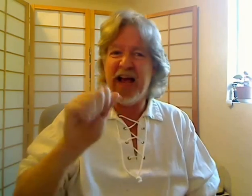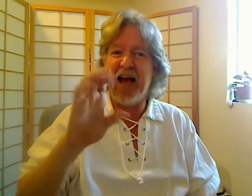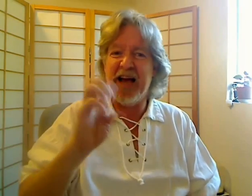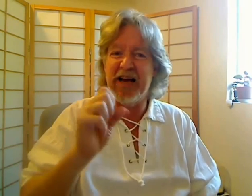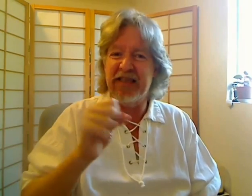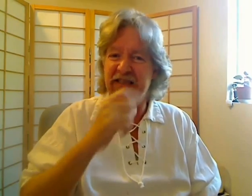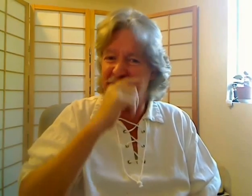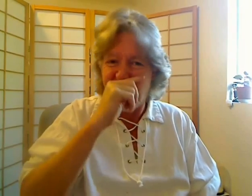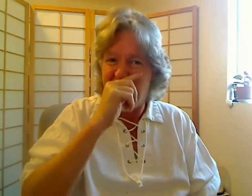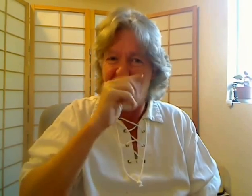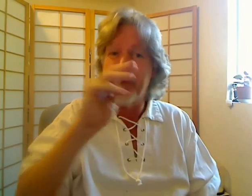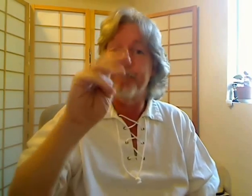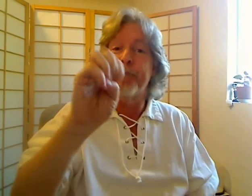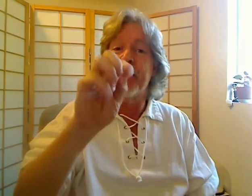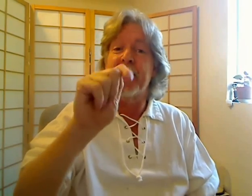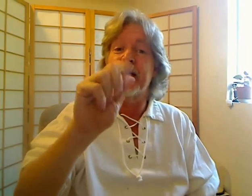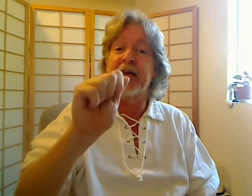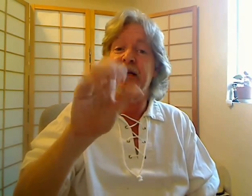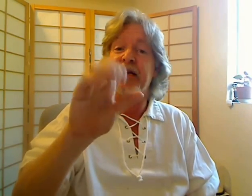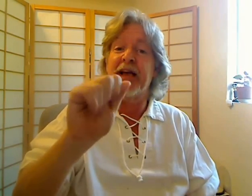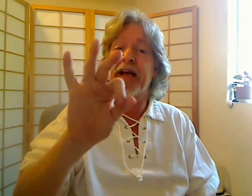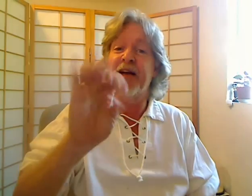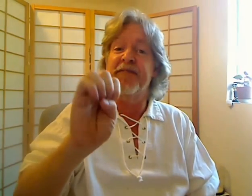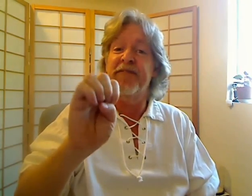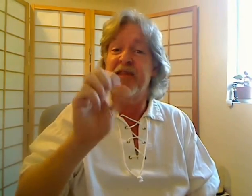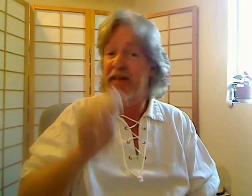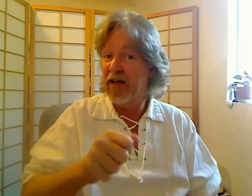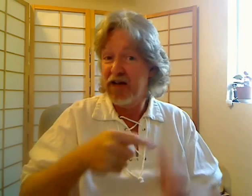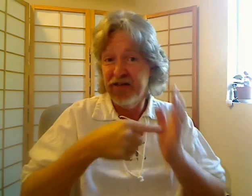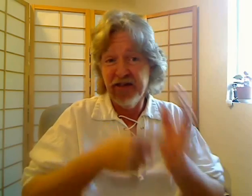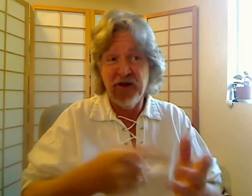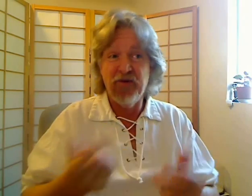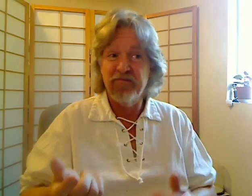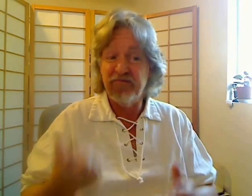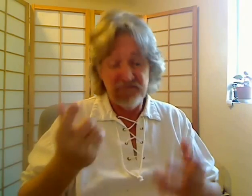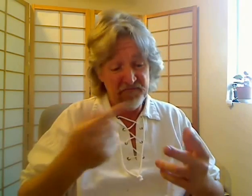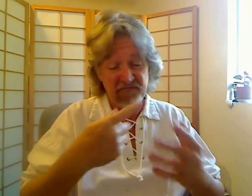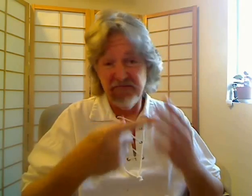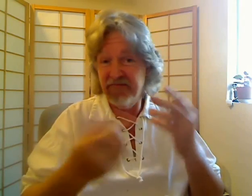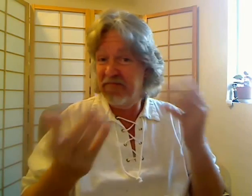Haters can hate, but it ain't gon' stop. Everybody knows I'ma blow. Just listen to the flow. This Chico got it on lock. Ha!